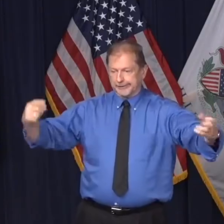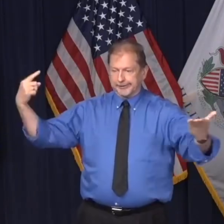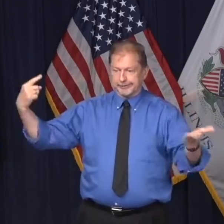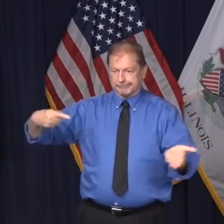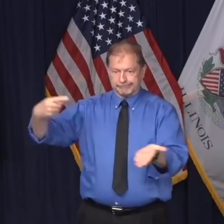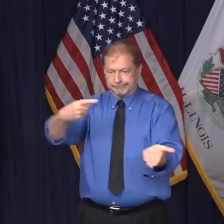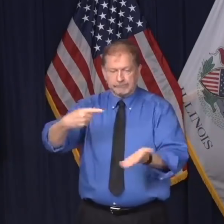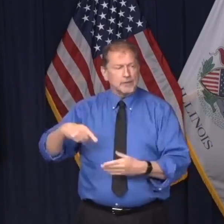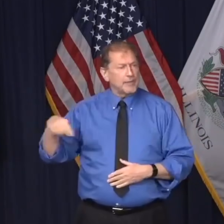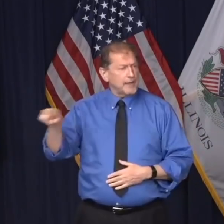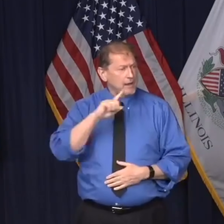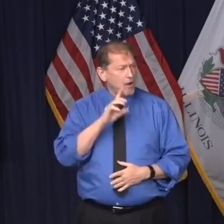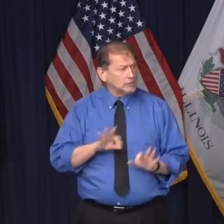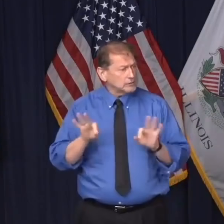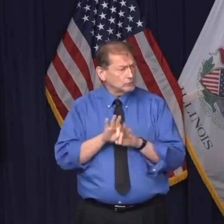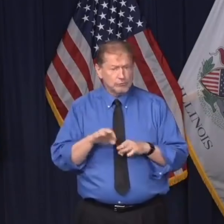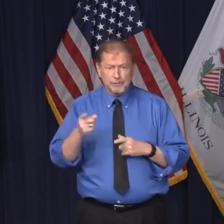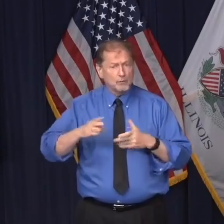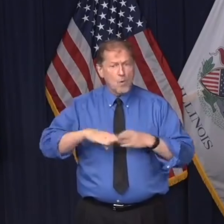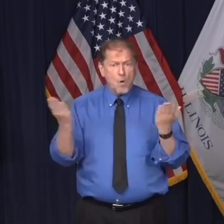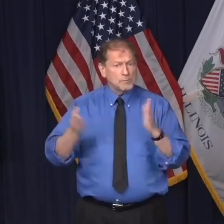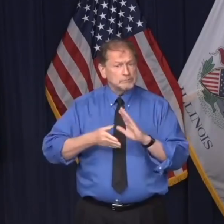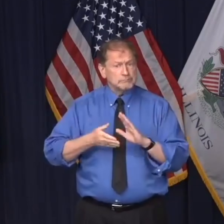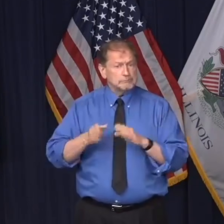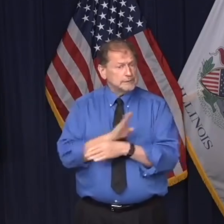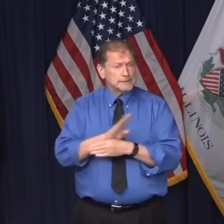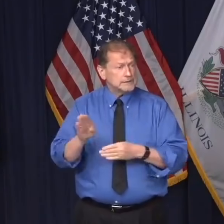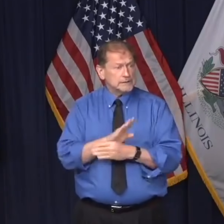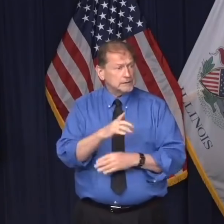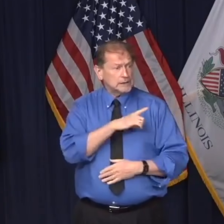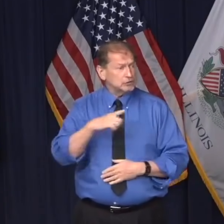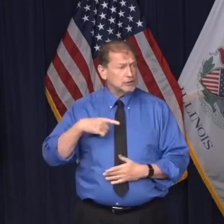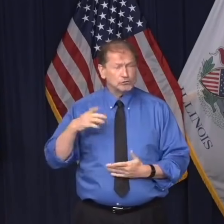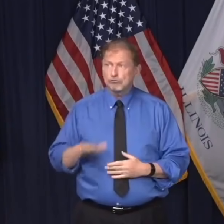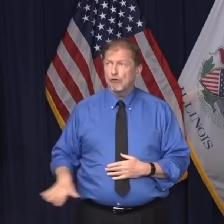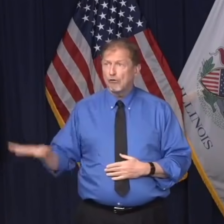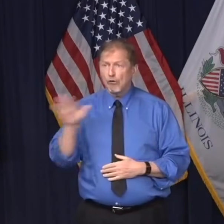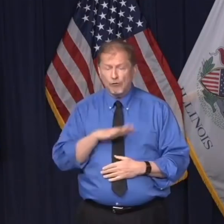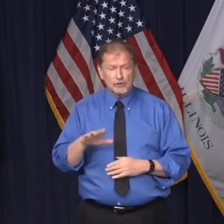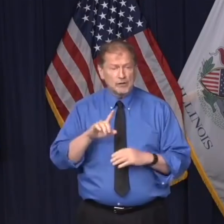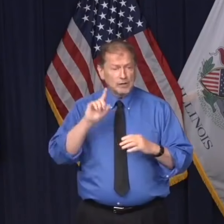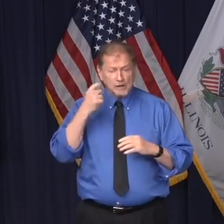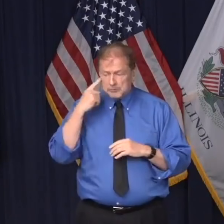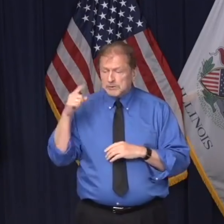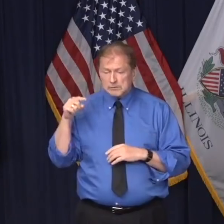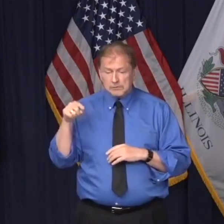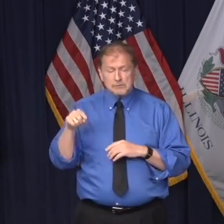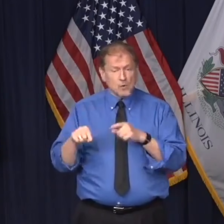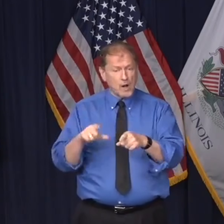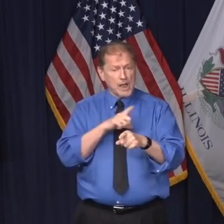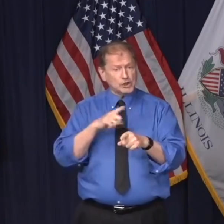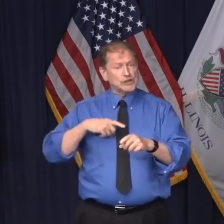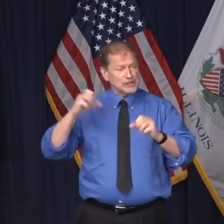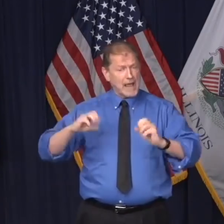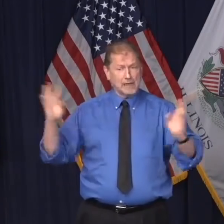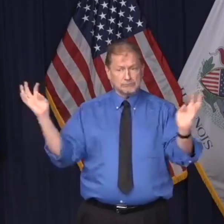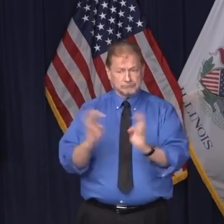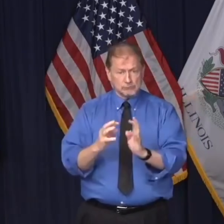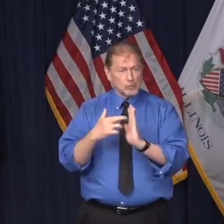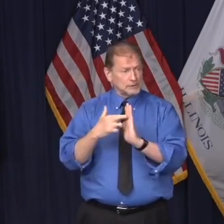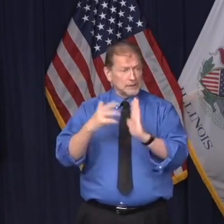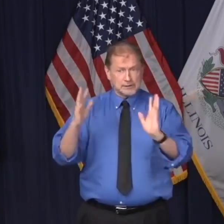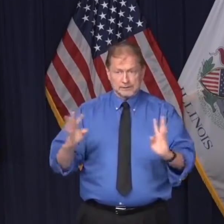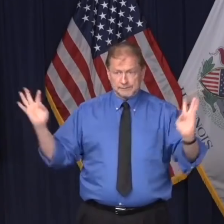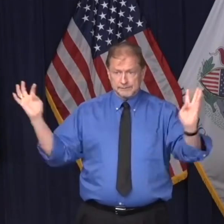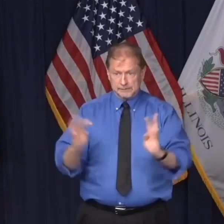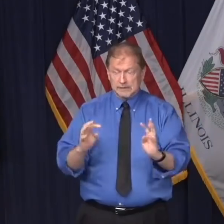considered essential, as are governments around the state. And so that's something that'll get decided